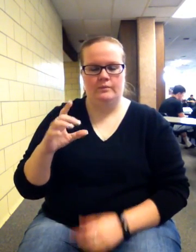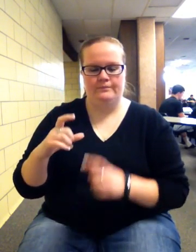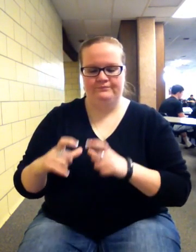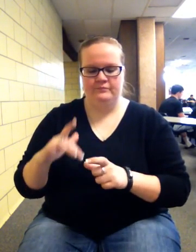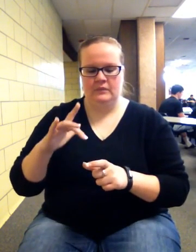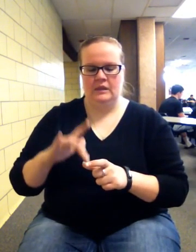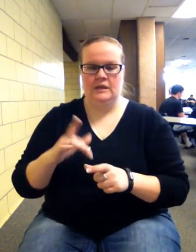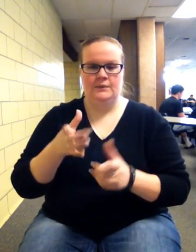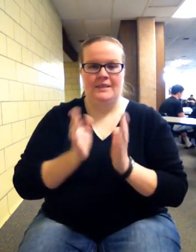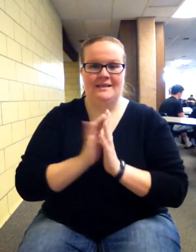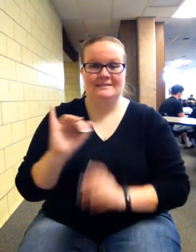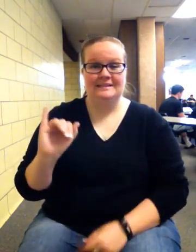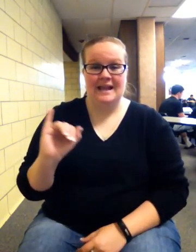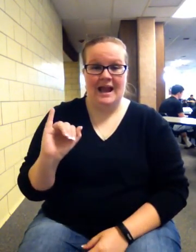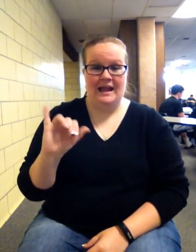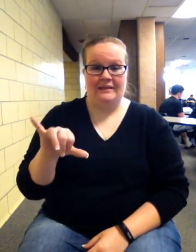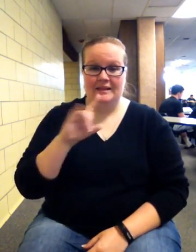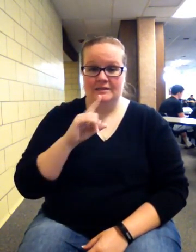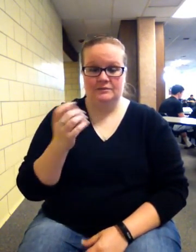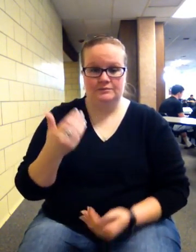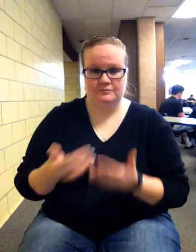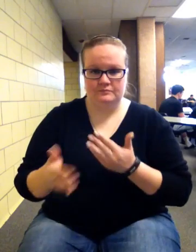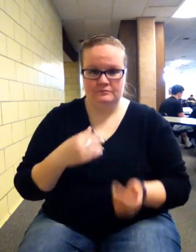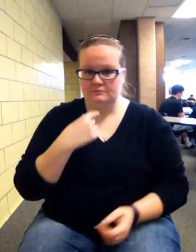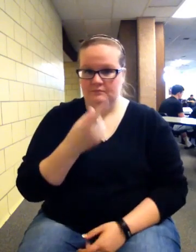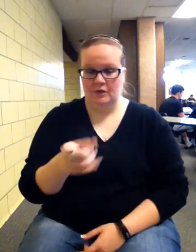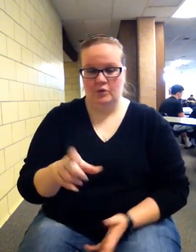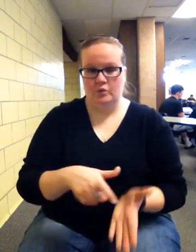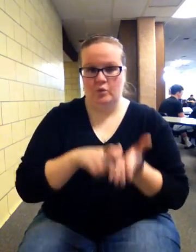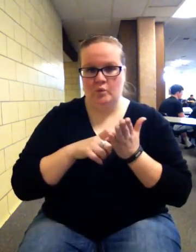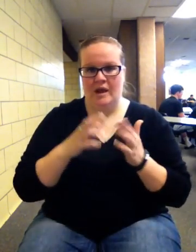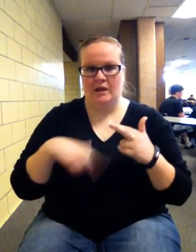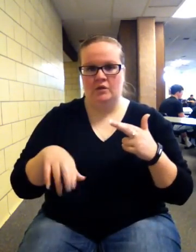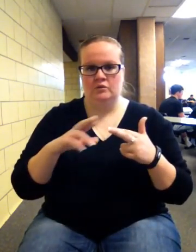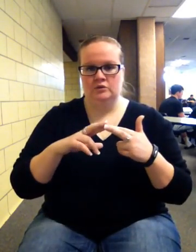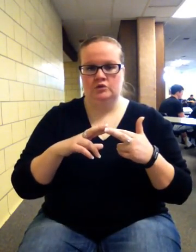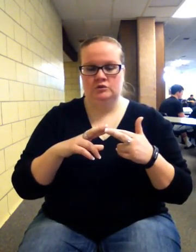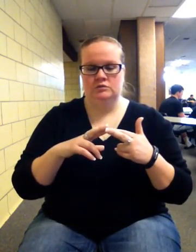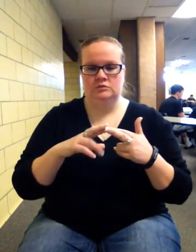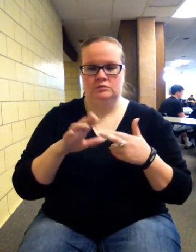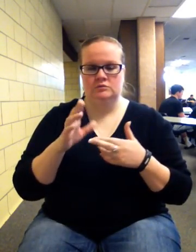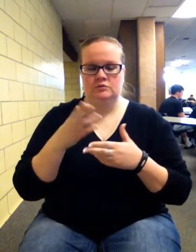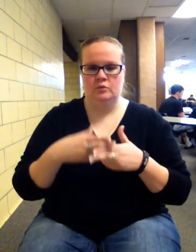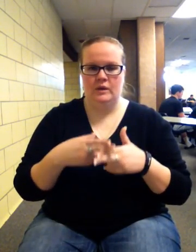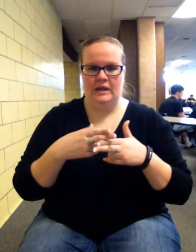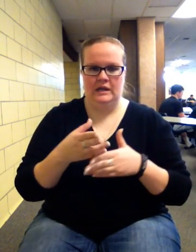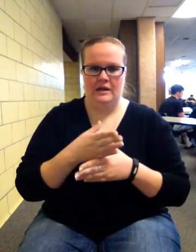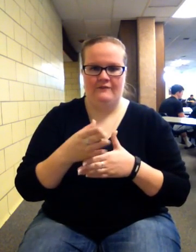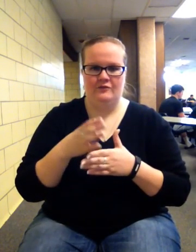I. Remember, this is going to be whatever we tell you is your required rate of return. Your weighted average cost of capital concept from chapter 11.